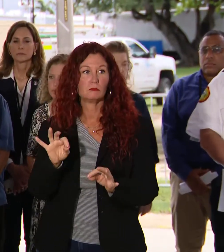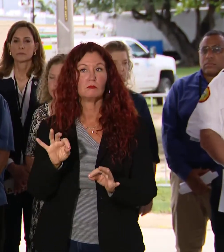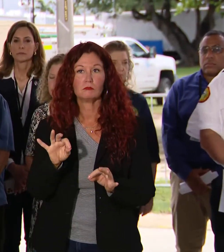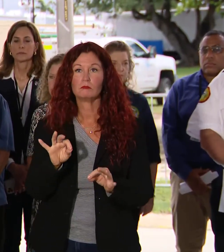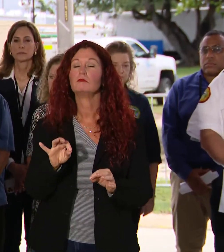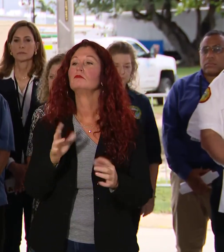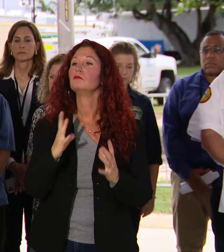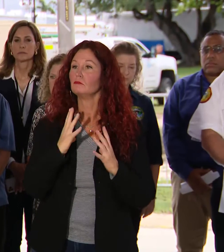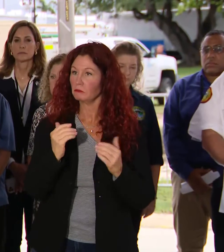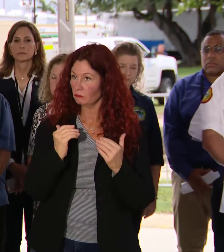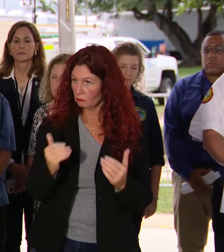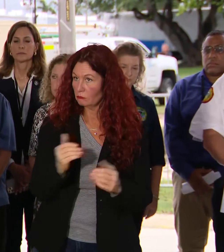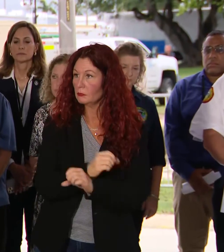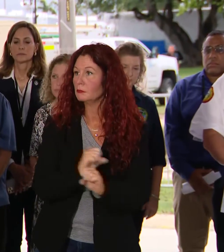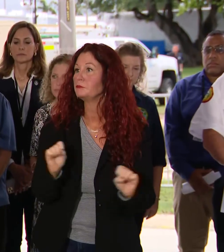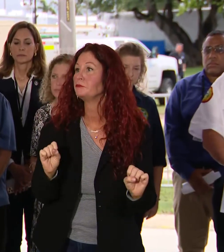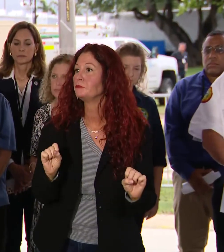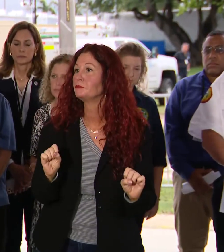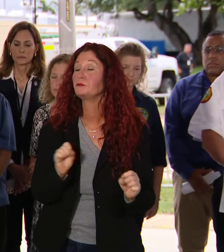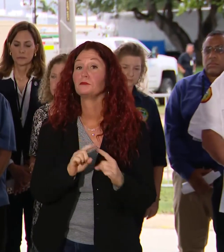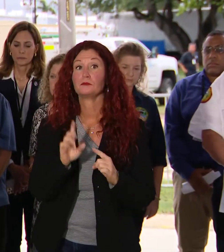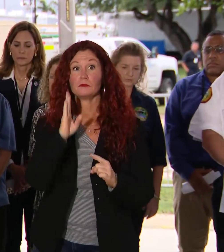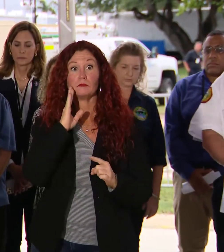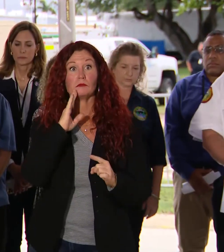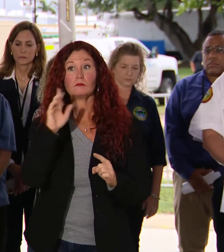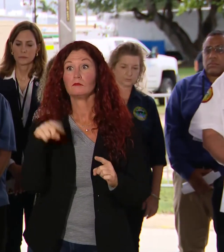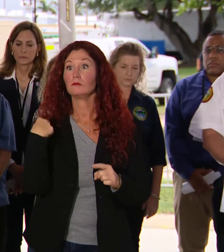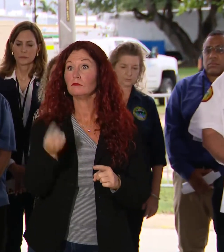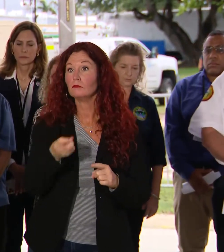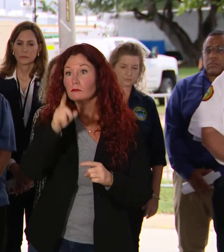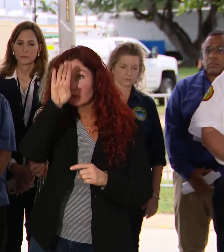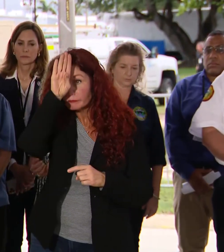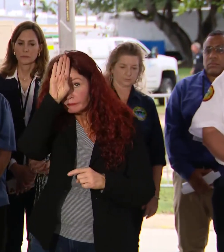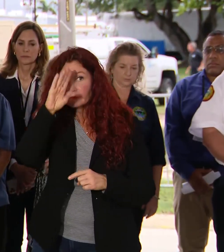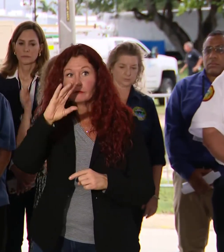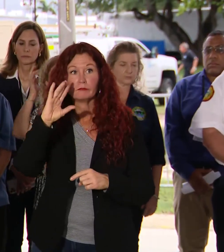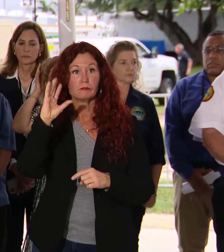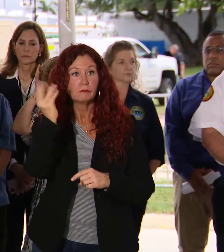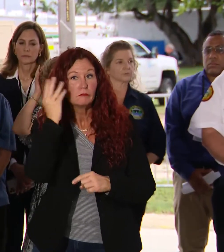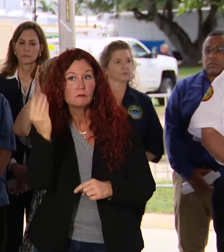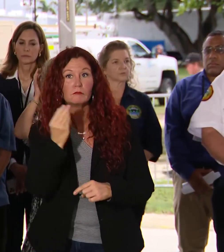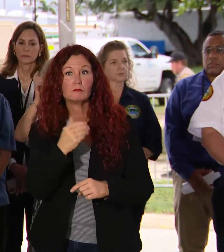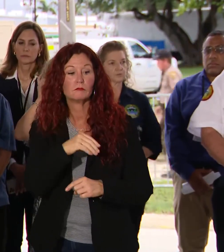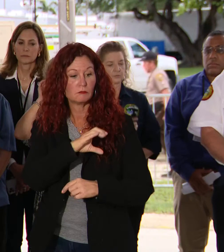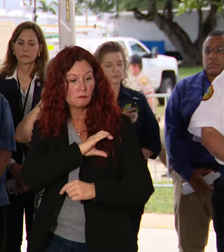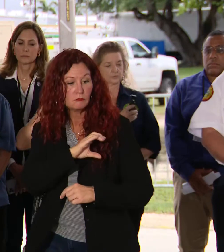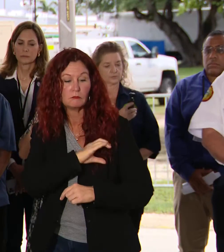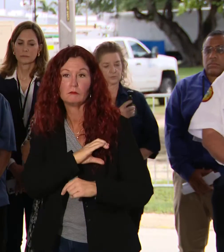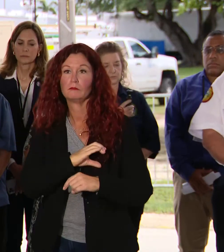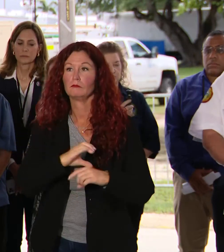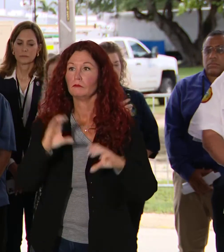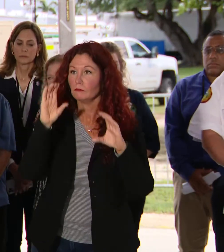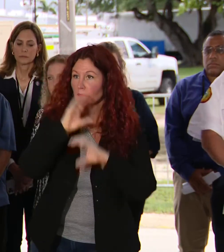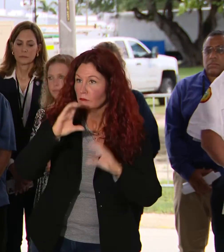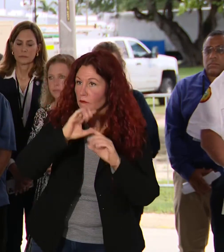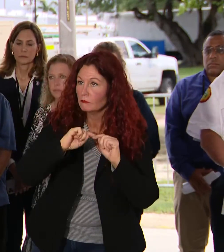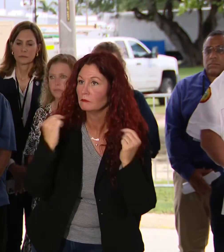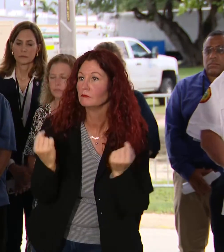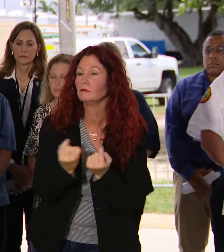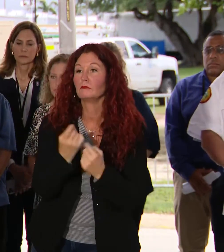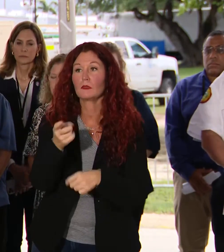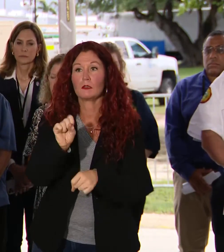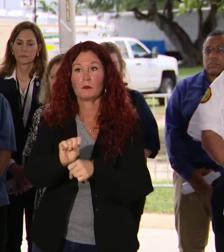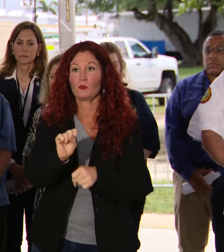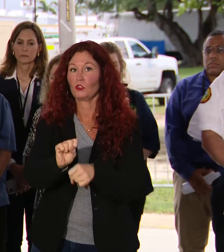this fateful building fall, and we needed our engineers on site to evaluate the safety of